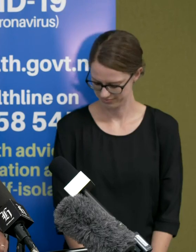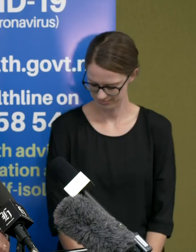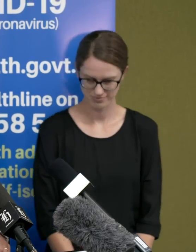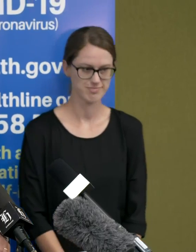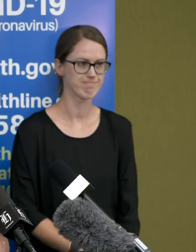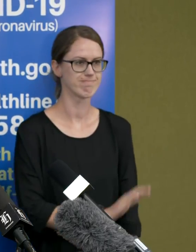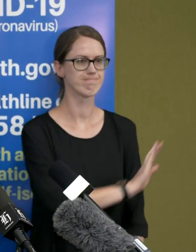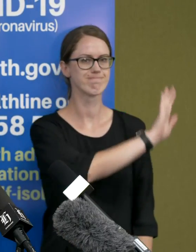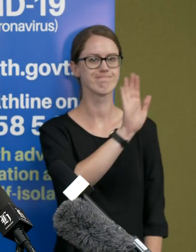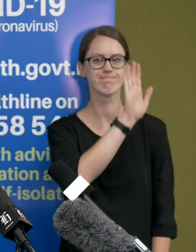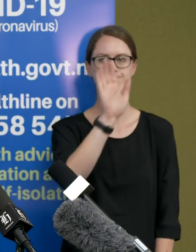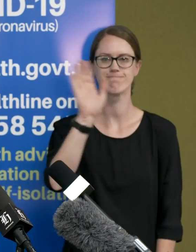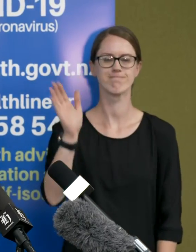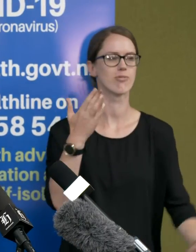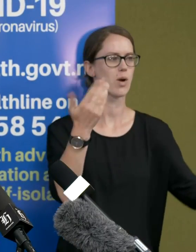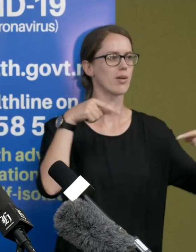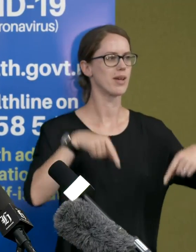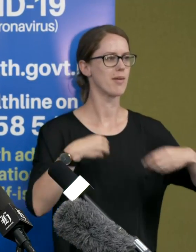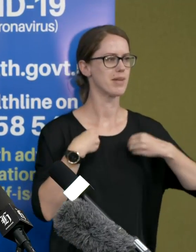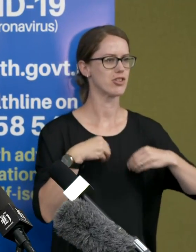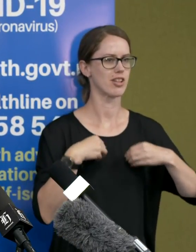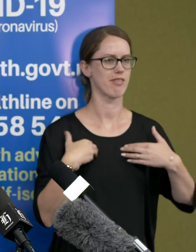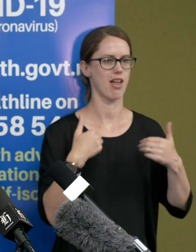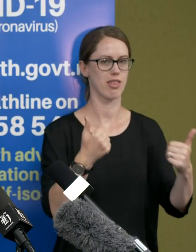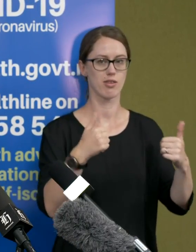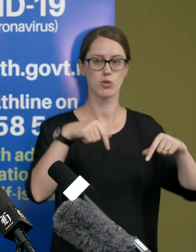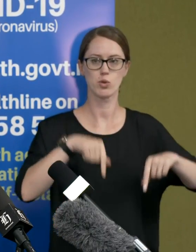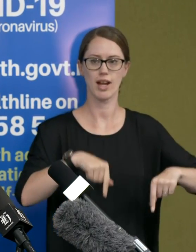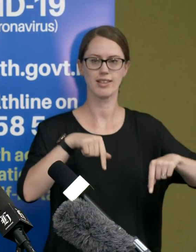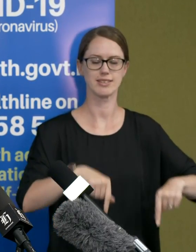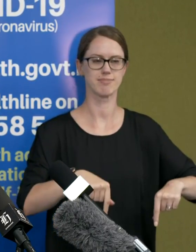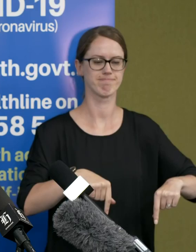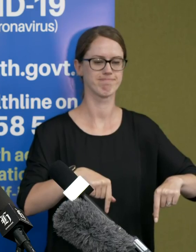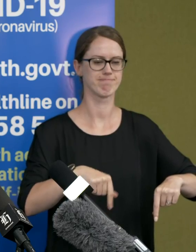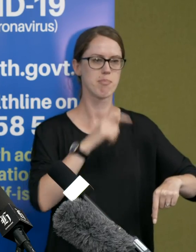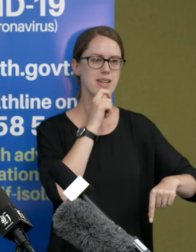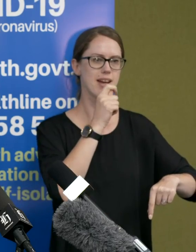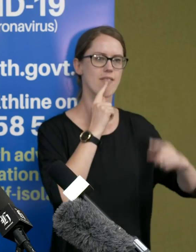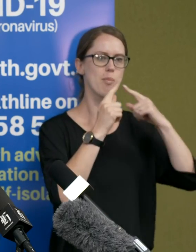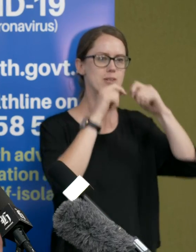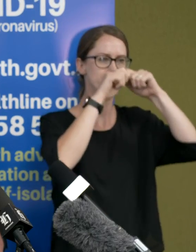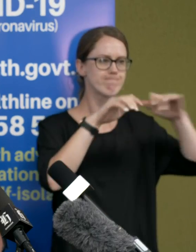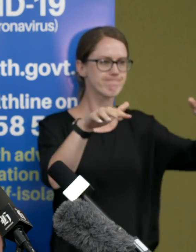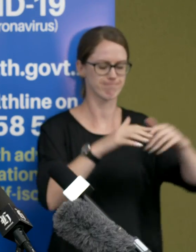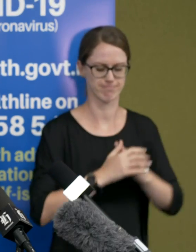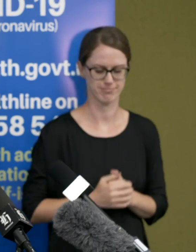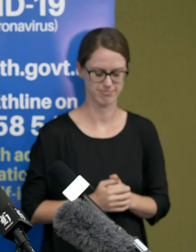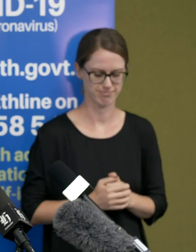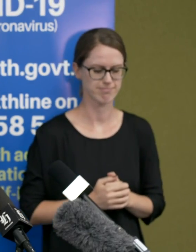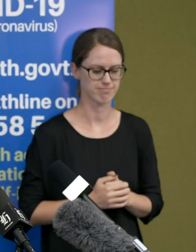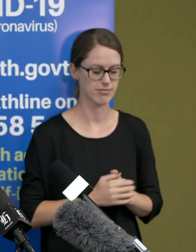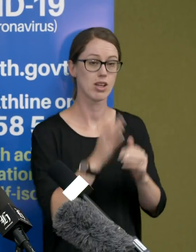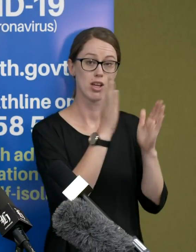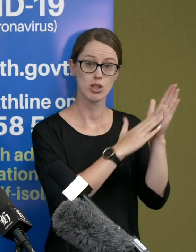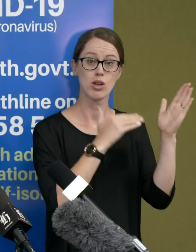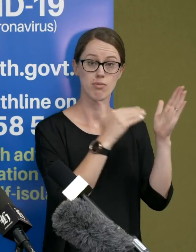Kia ora koutou katoa. Welcome to the Ministry of Health for today's media update. So New